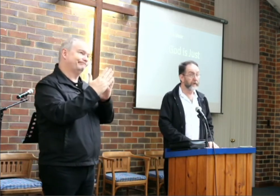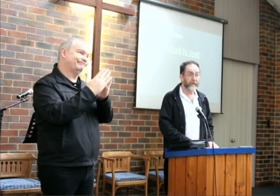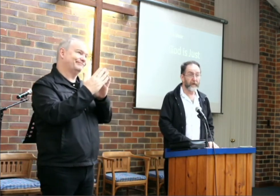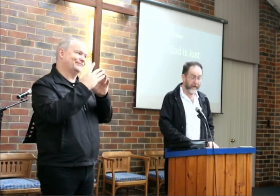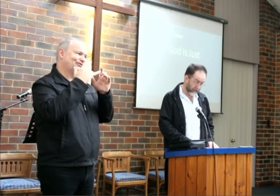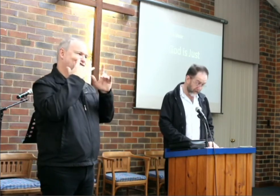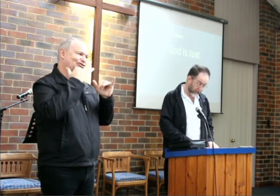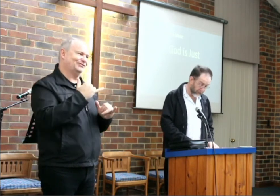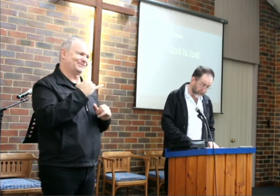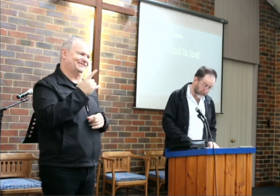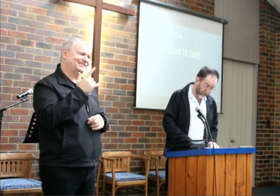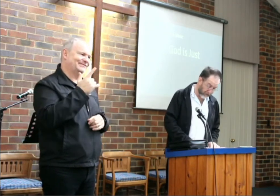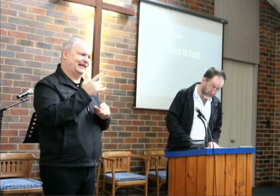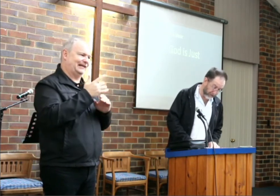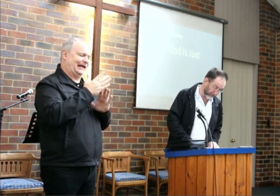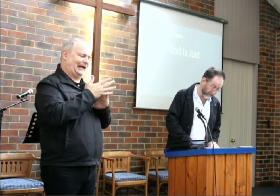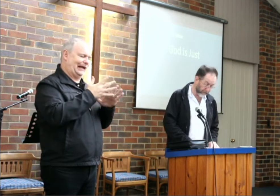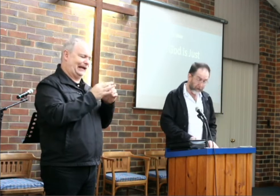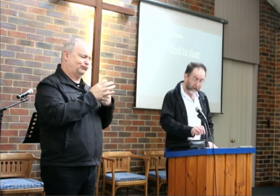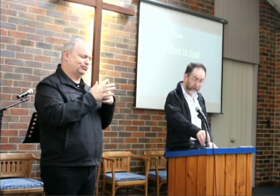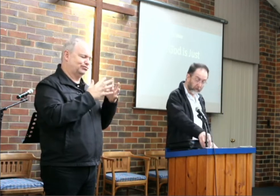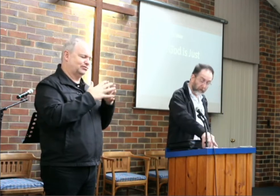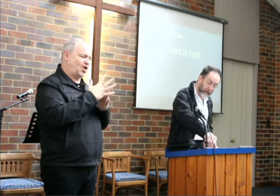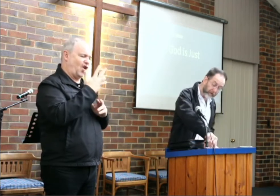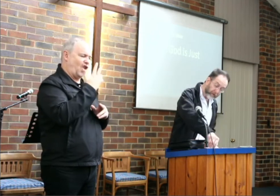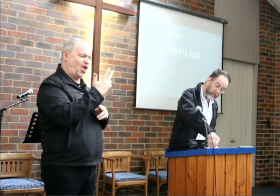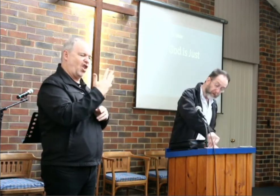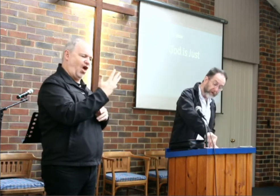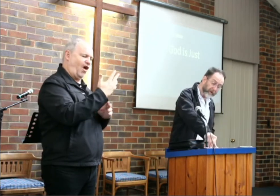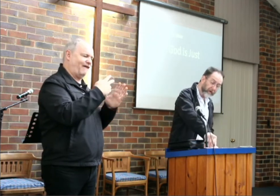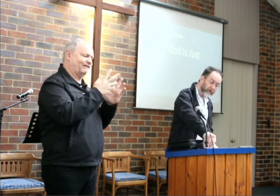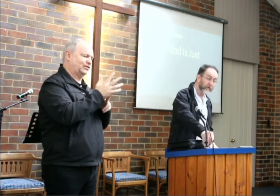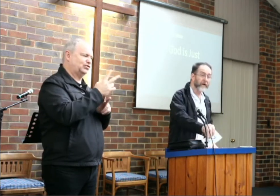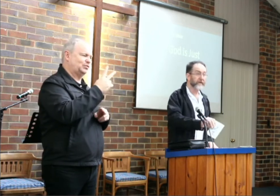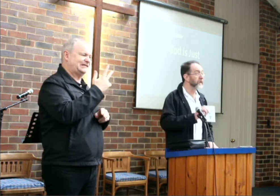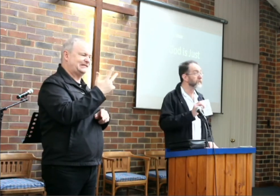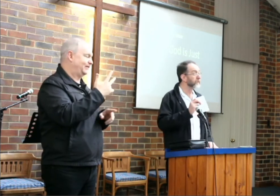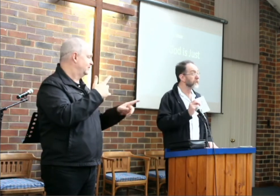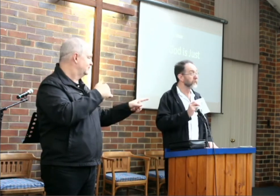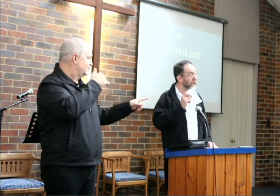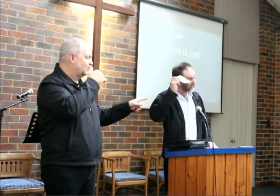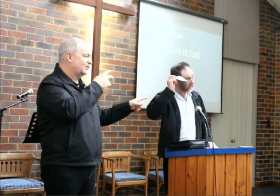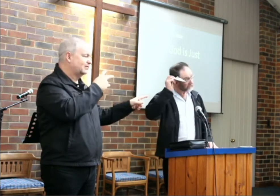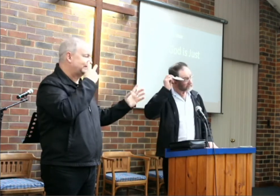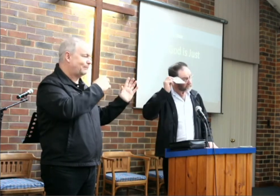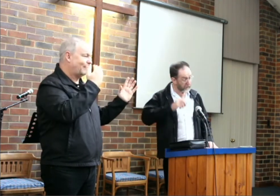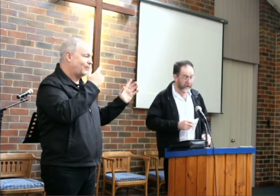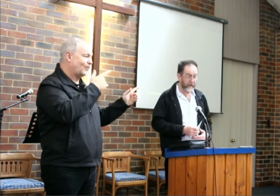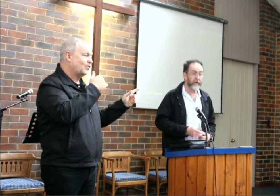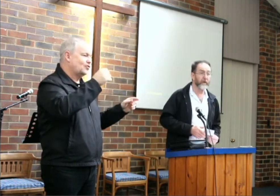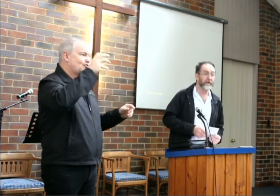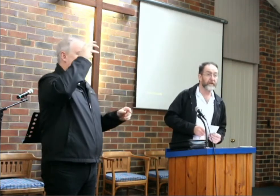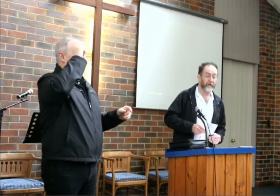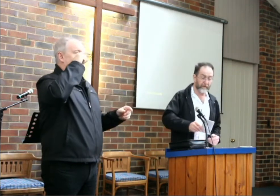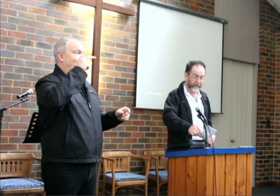Where do we find that? Hebrews 9:27. I'm sure all those who did the two ways to live will have that firmly in